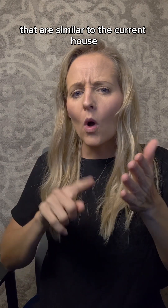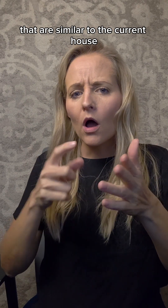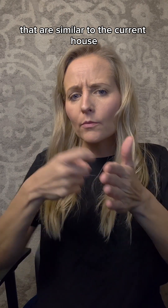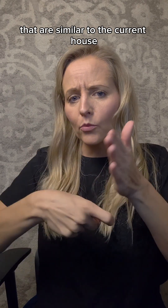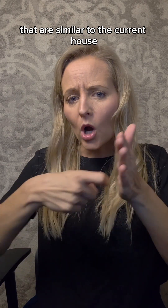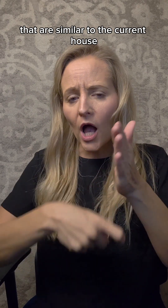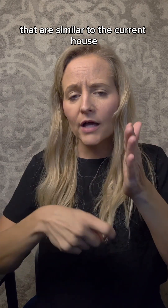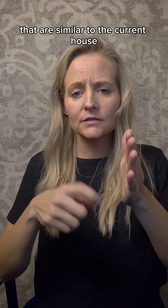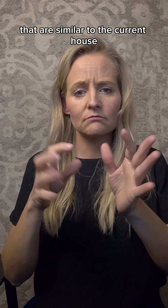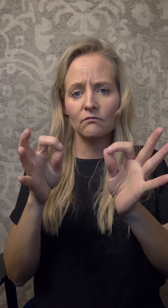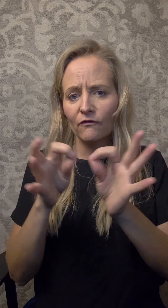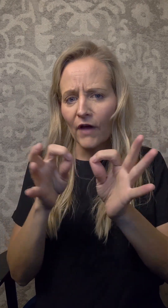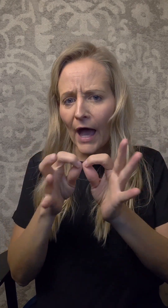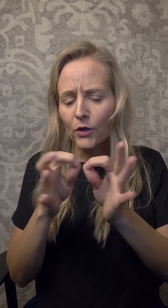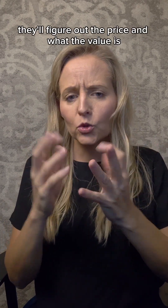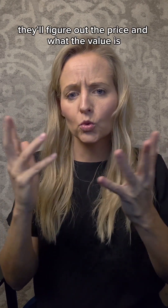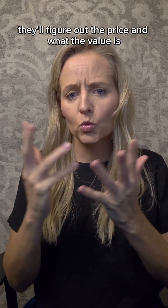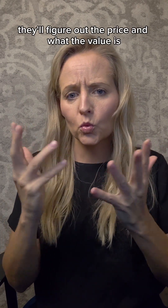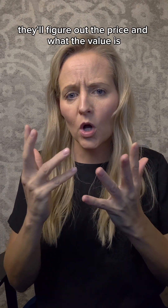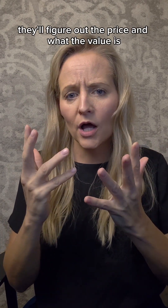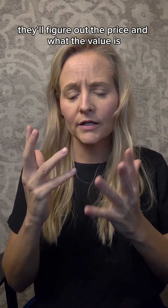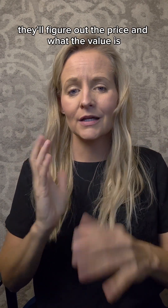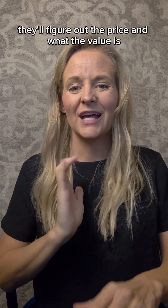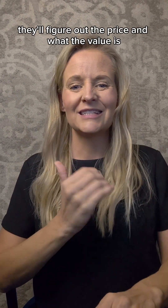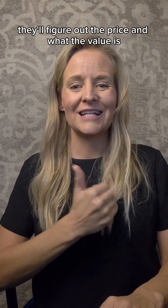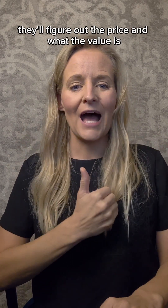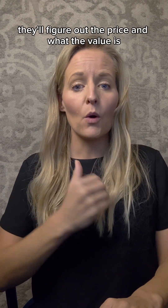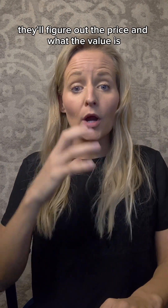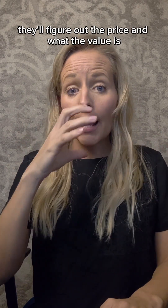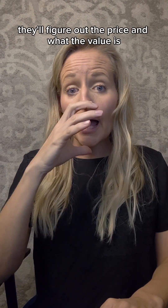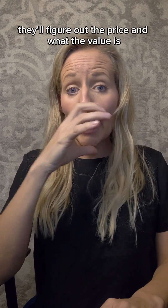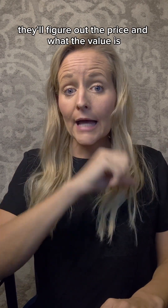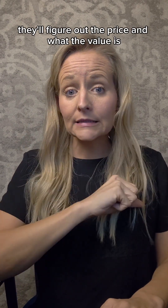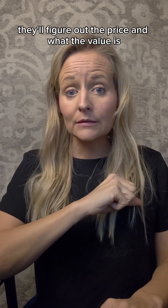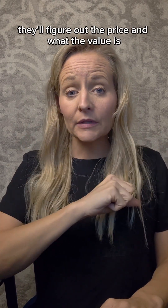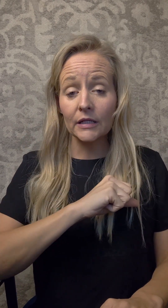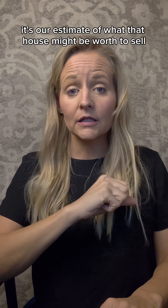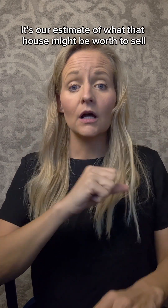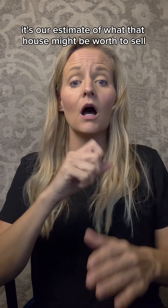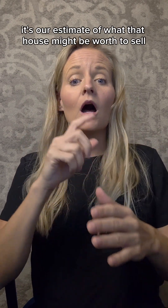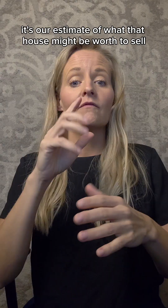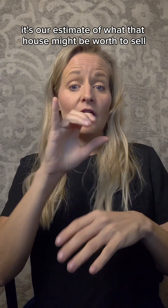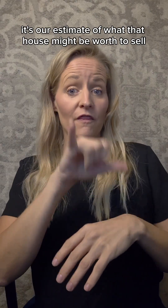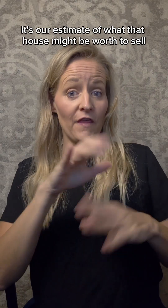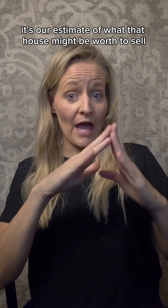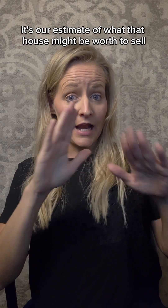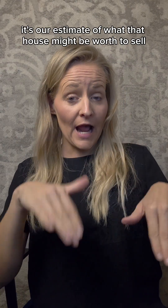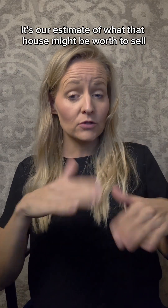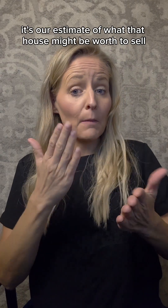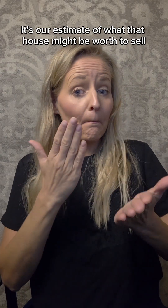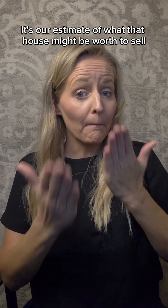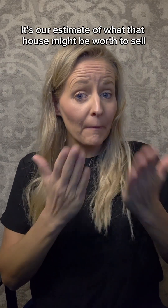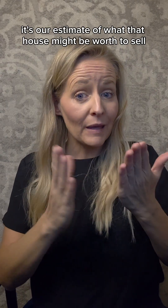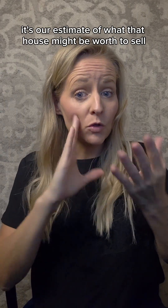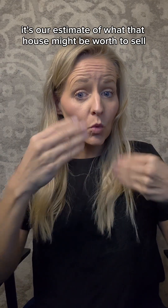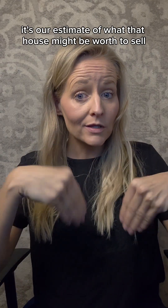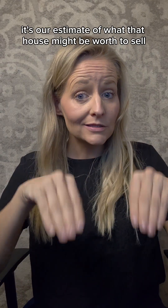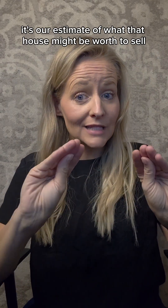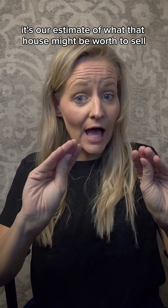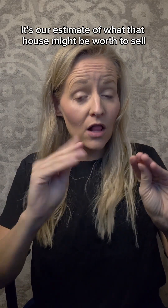current house. They'll figure out the price and what the value is. It's our estimate of what that house might